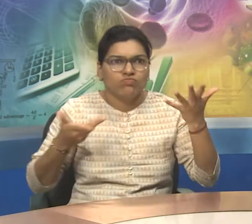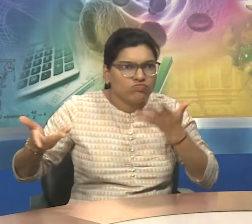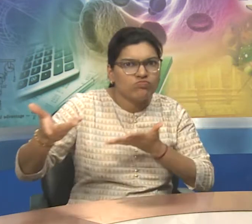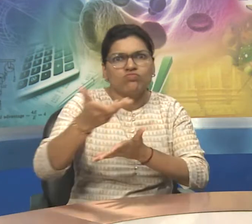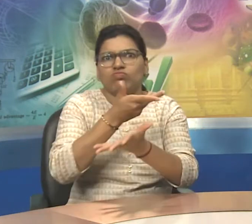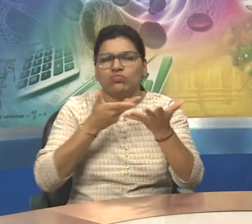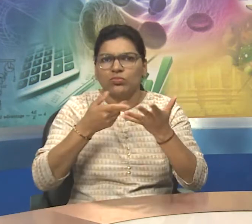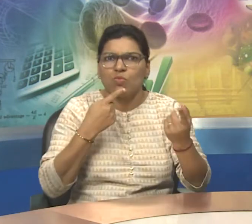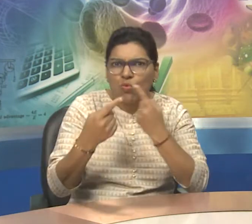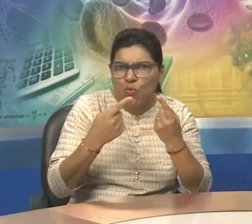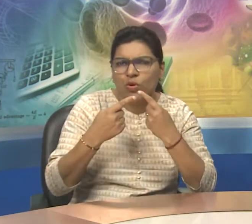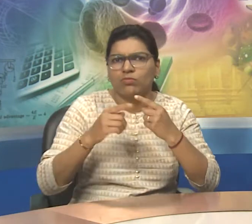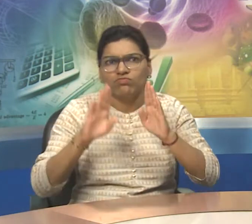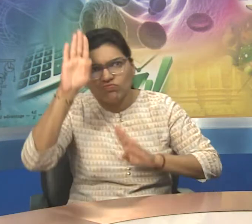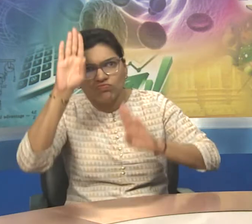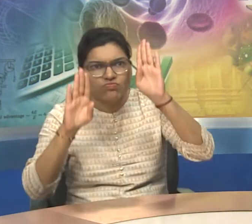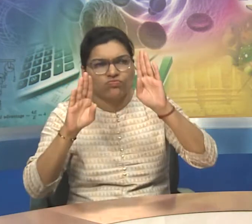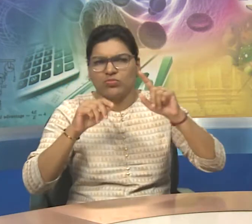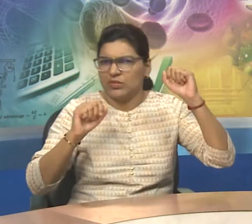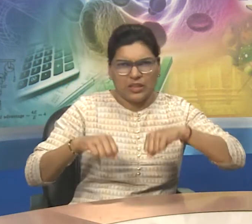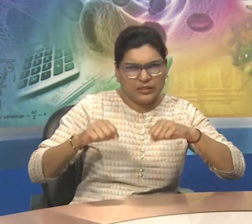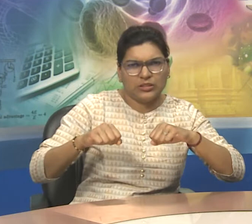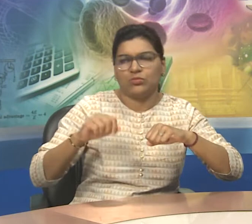in front of each other.